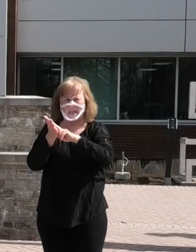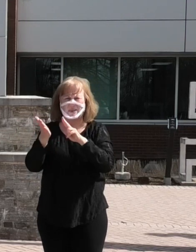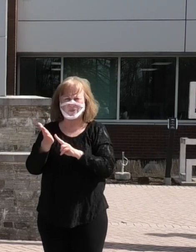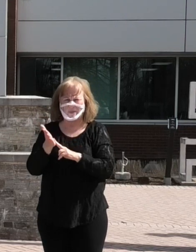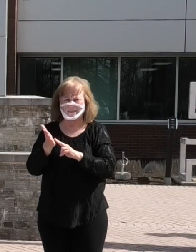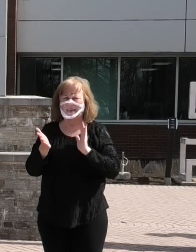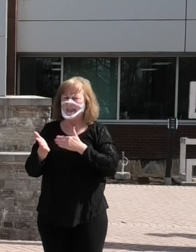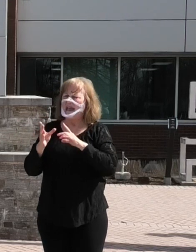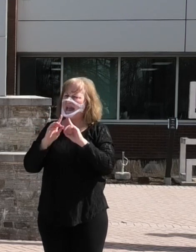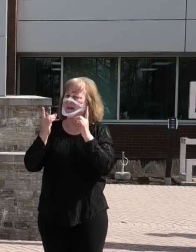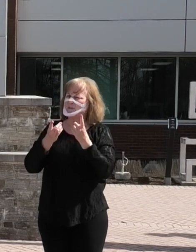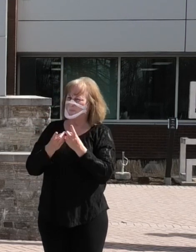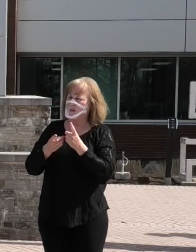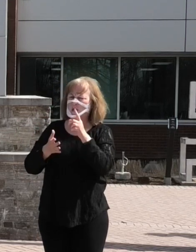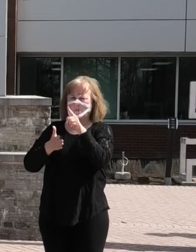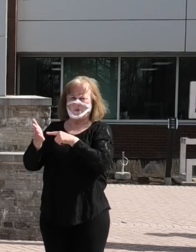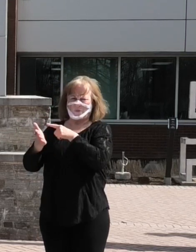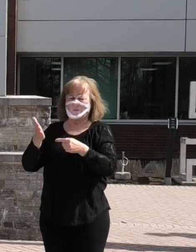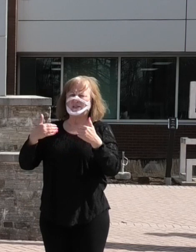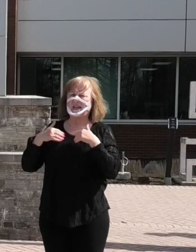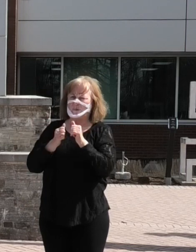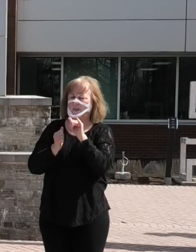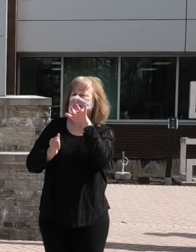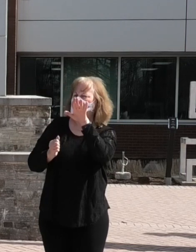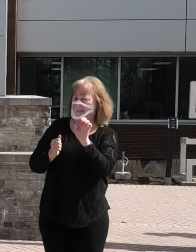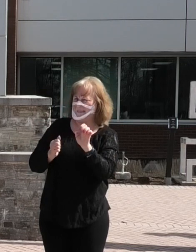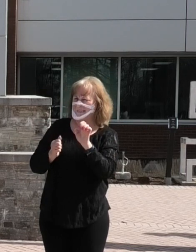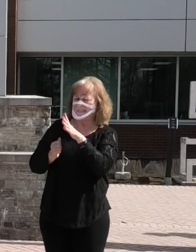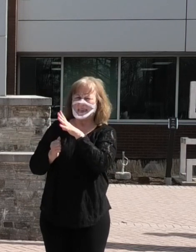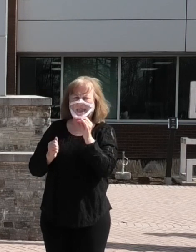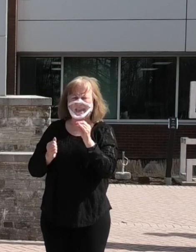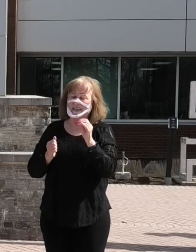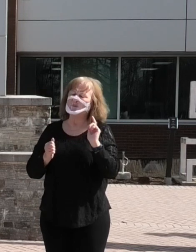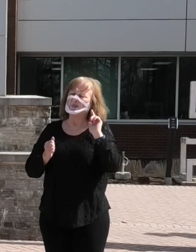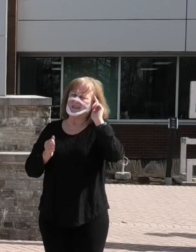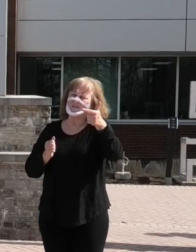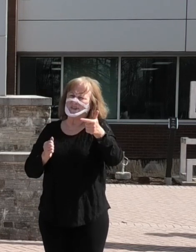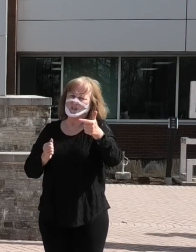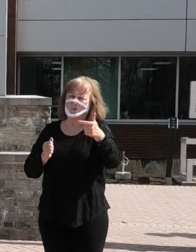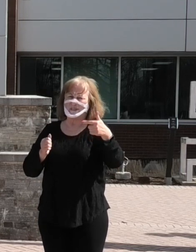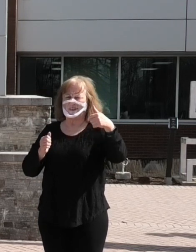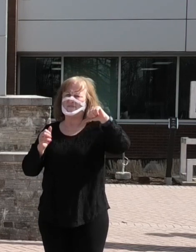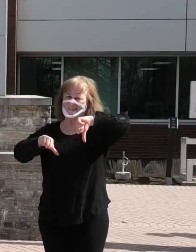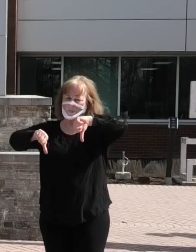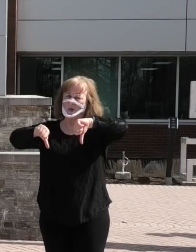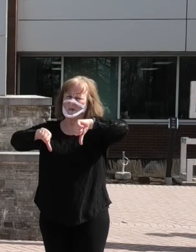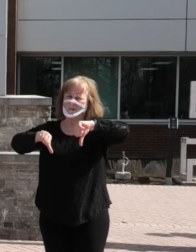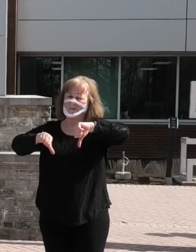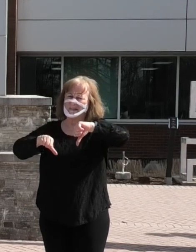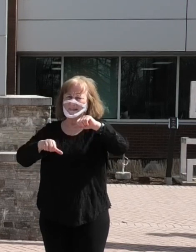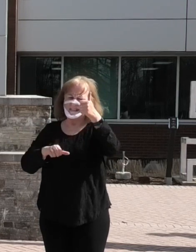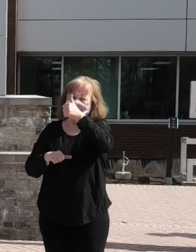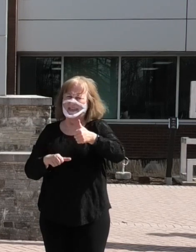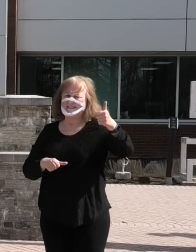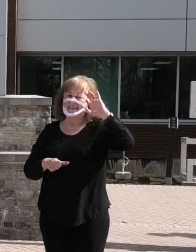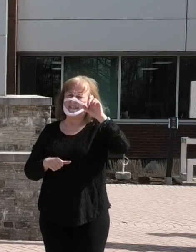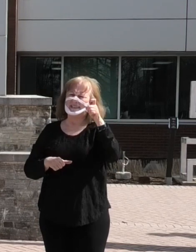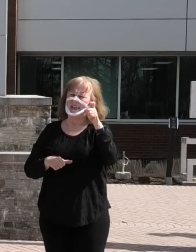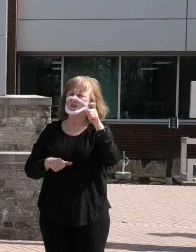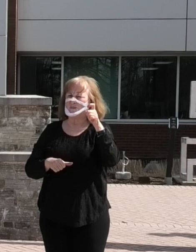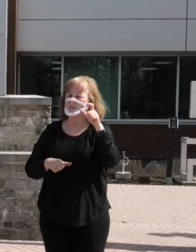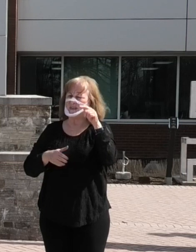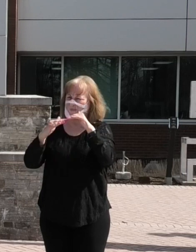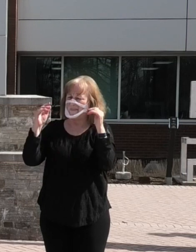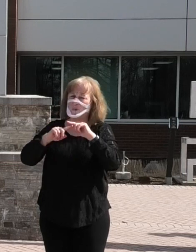our Department of Corrections had with ICE and was eventually vetoed at the executive level,